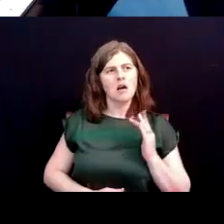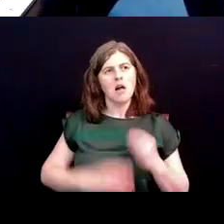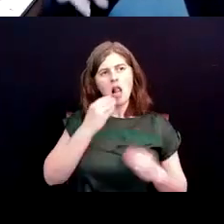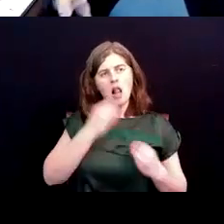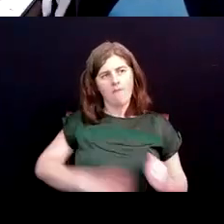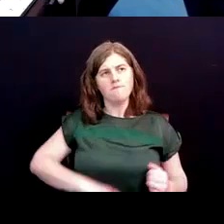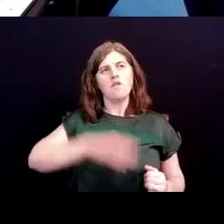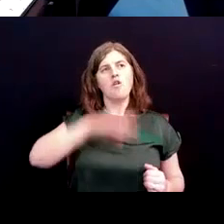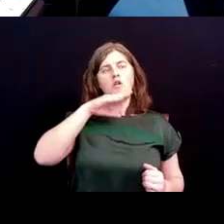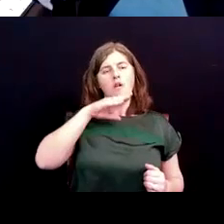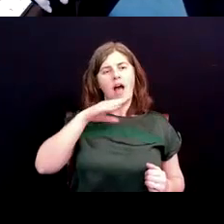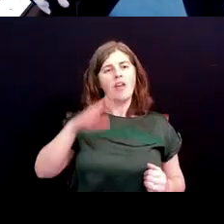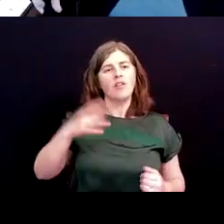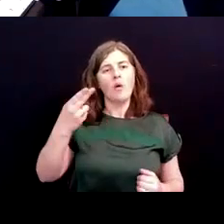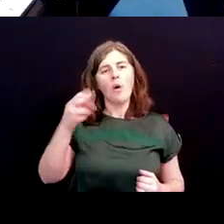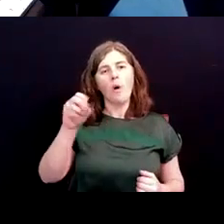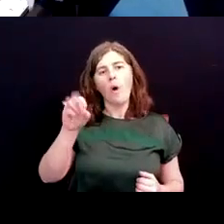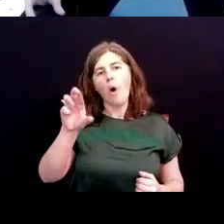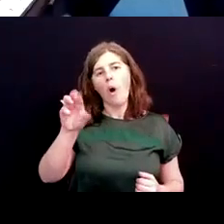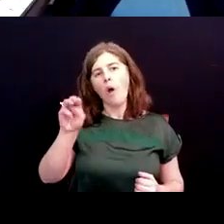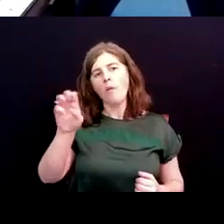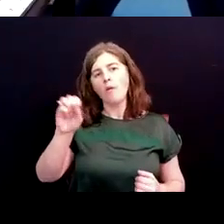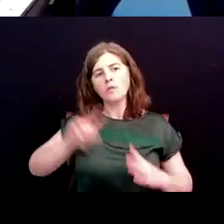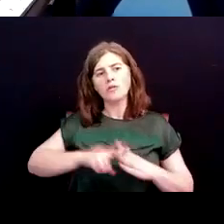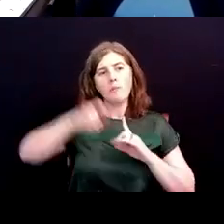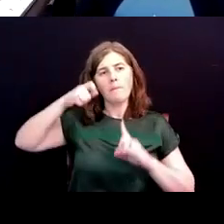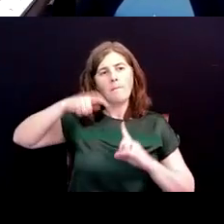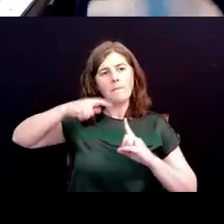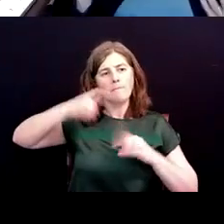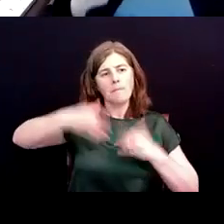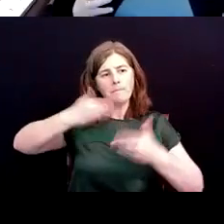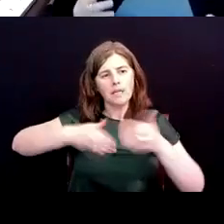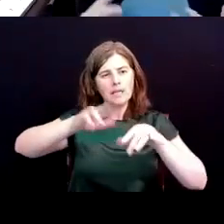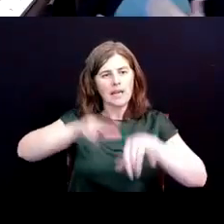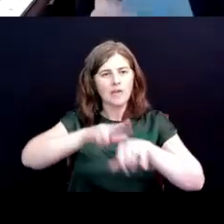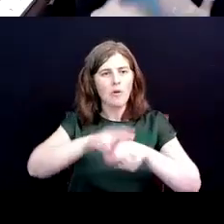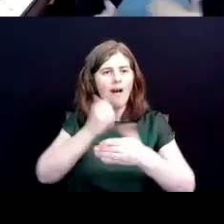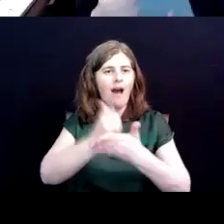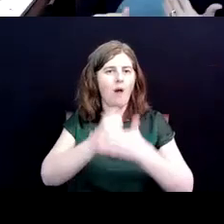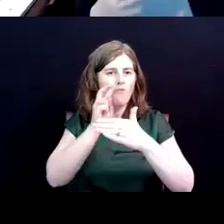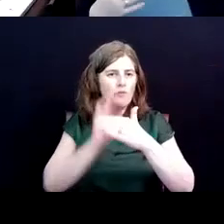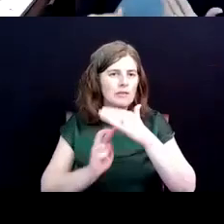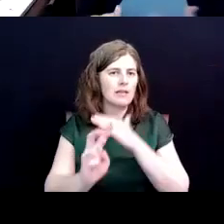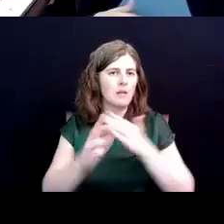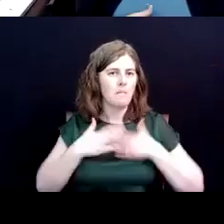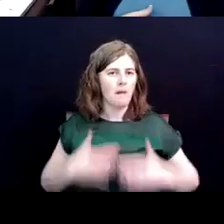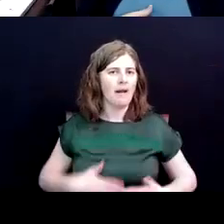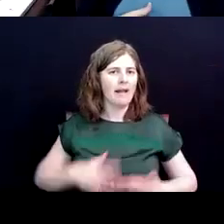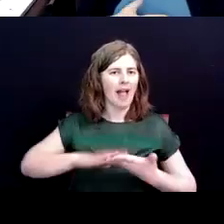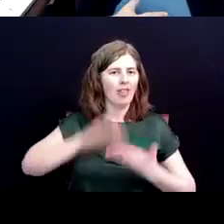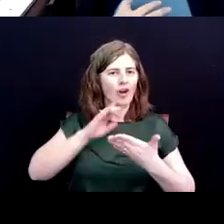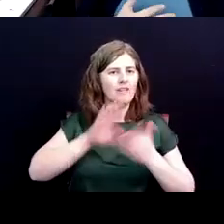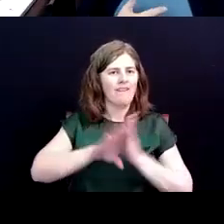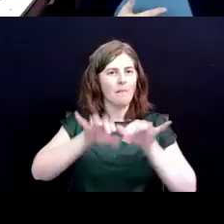And those hormones will start to kick into their natural rhythm. And those are all really helpful predictors that our body can learn the pattern and go to